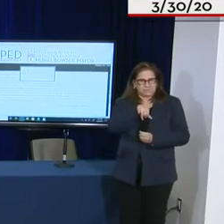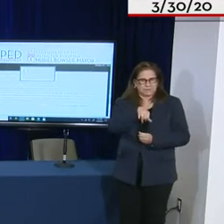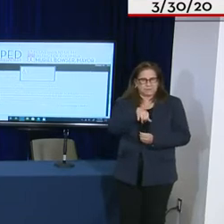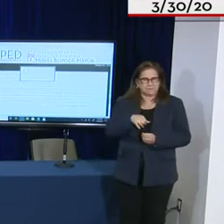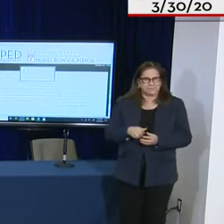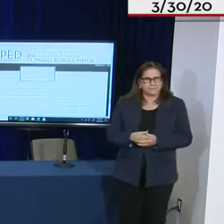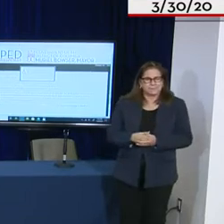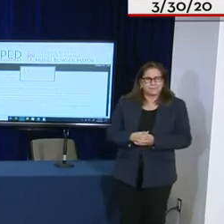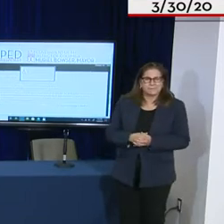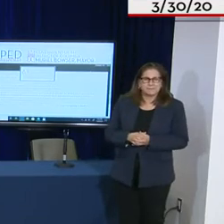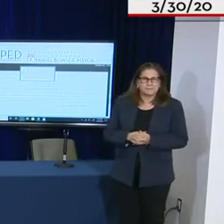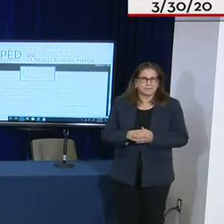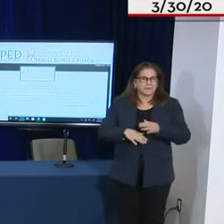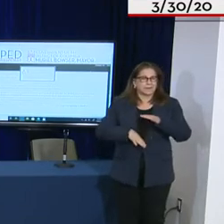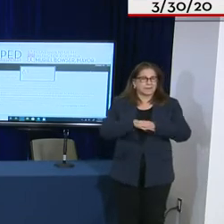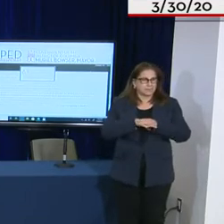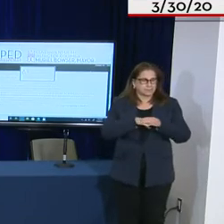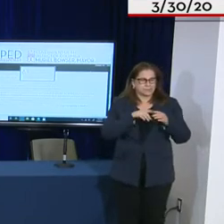up to $25,000.